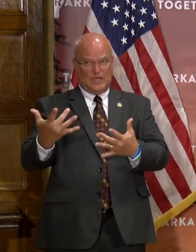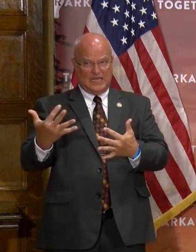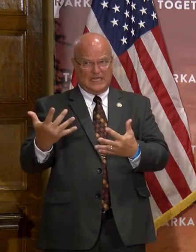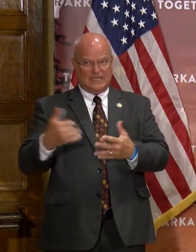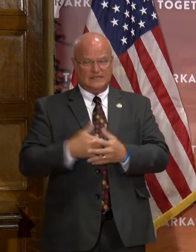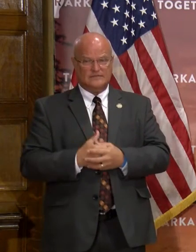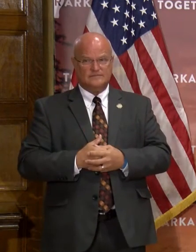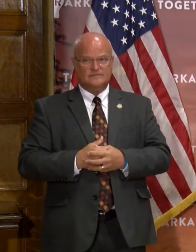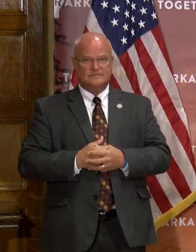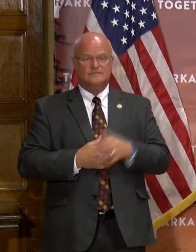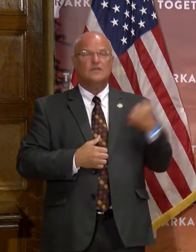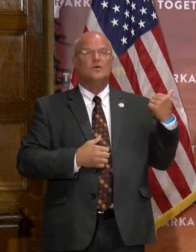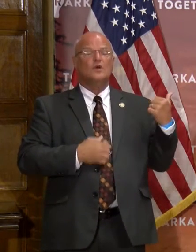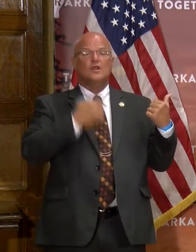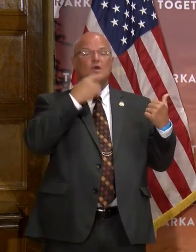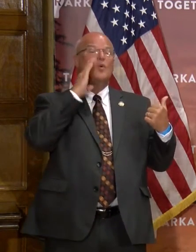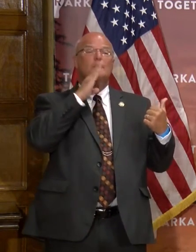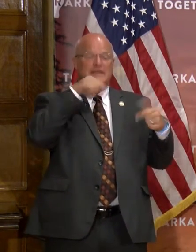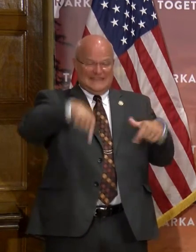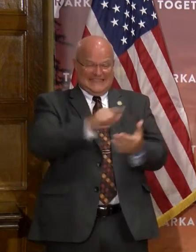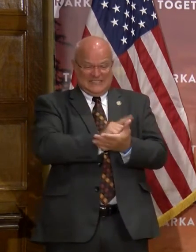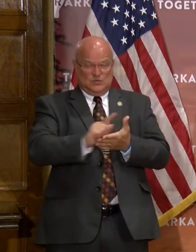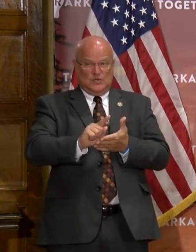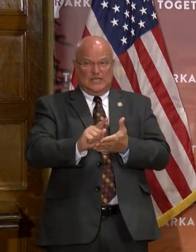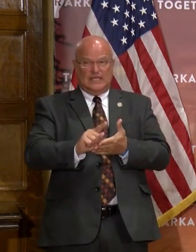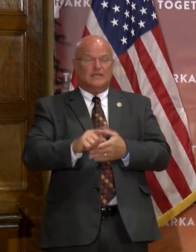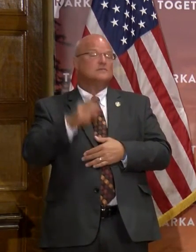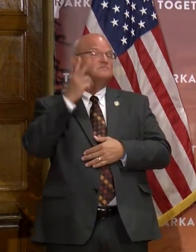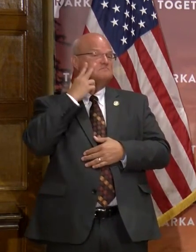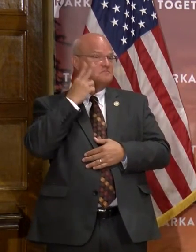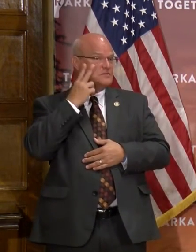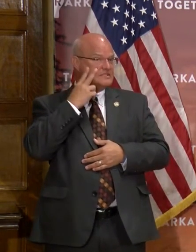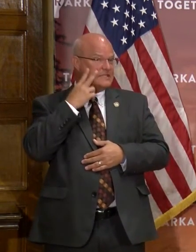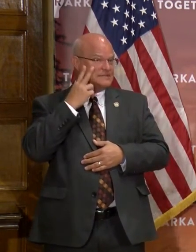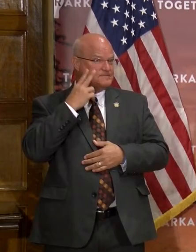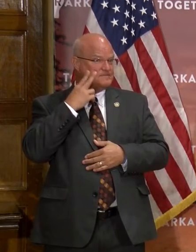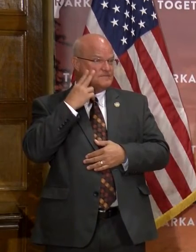them? We were told they'll be here this week. We will see.